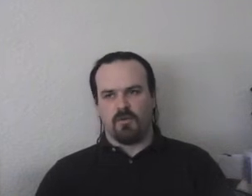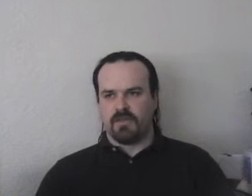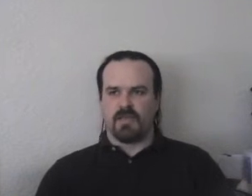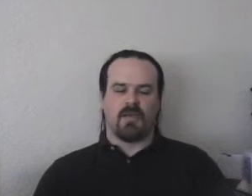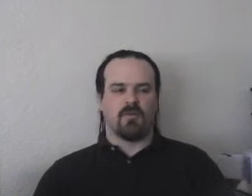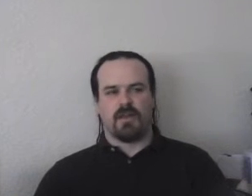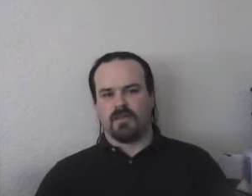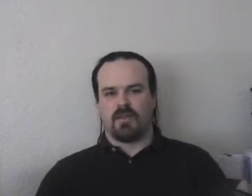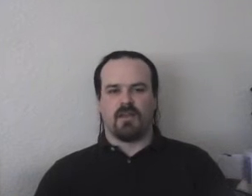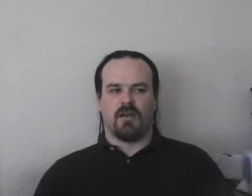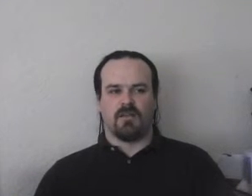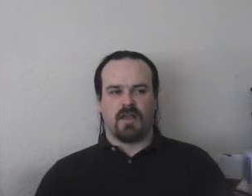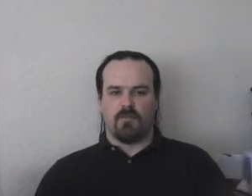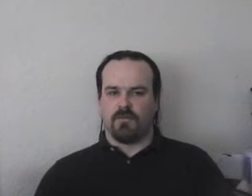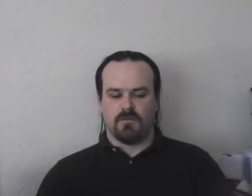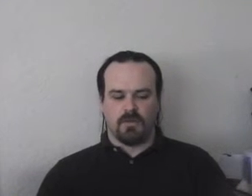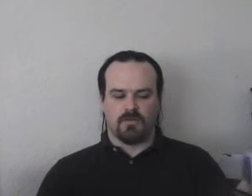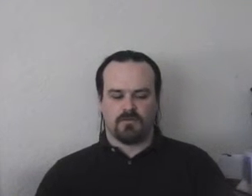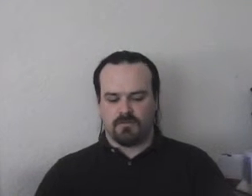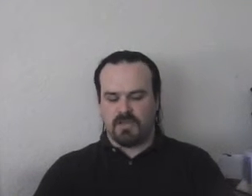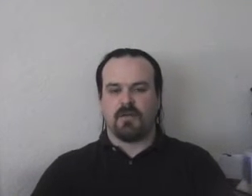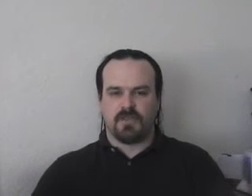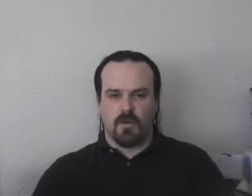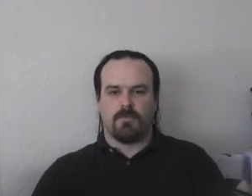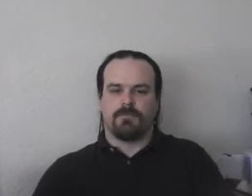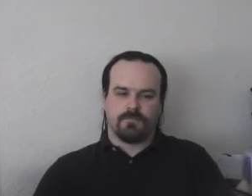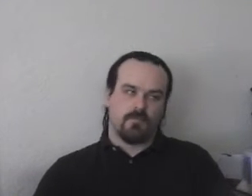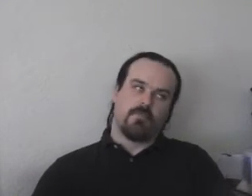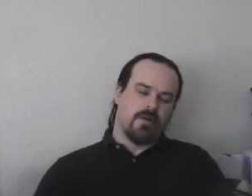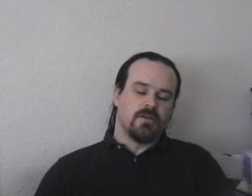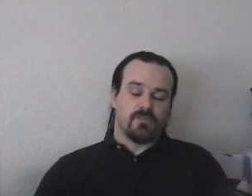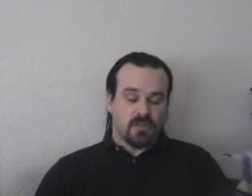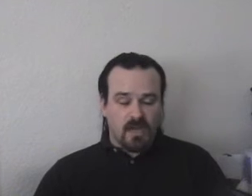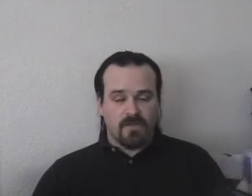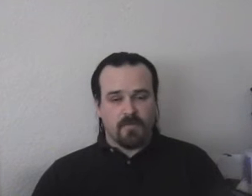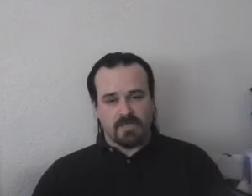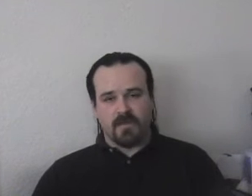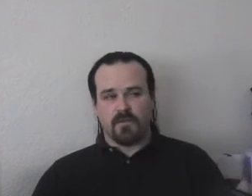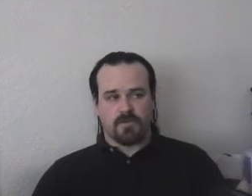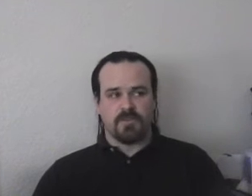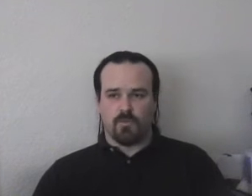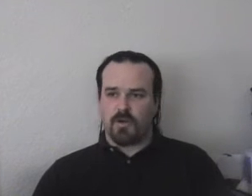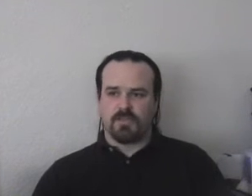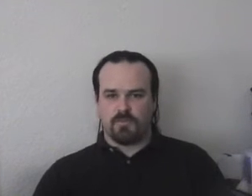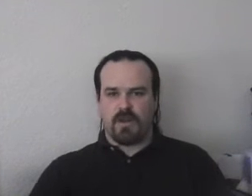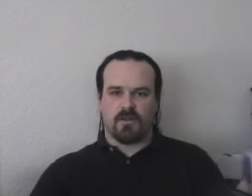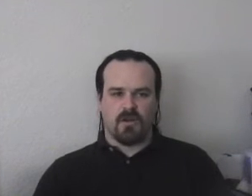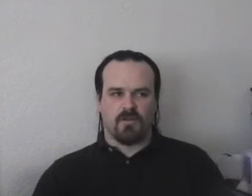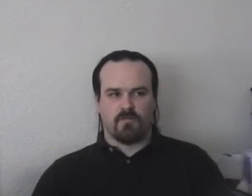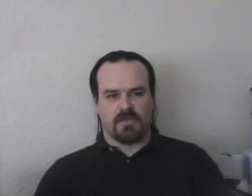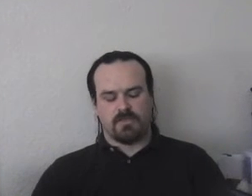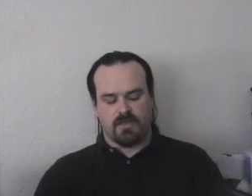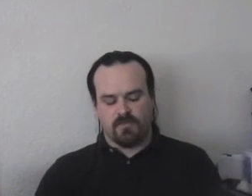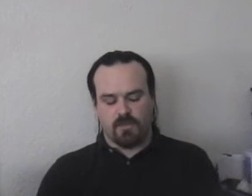pulling data cable, getting the cable setups going. So there's a lot of companies out there, which means the work is spread out to all different